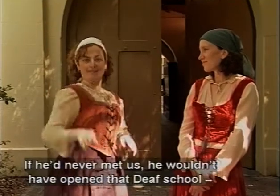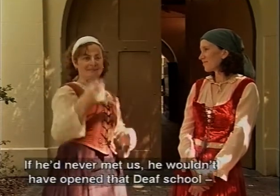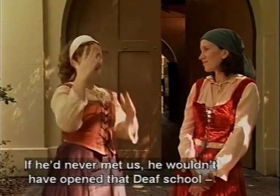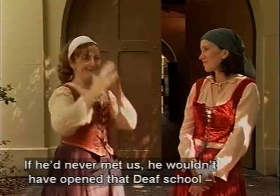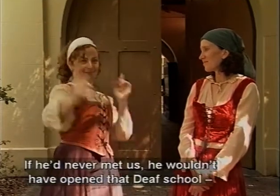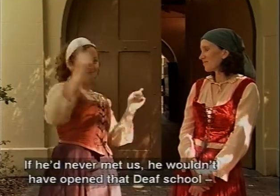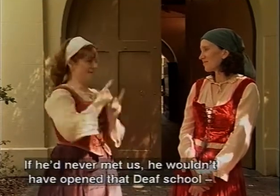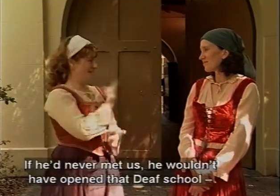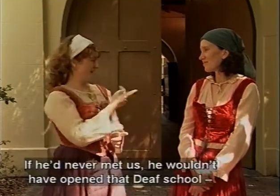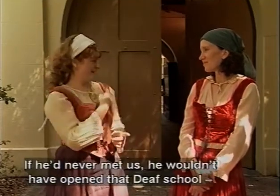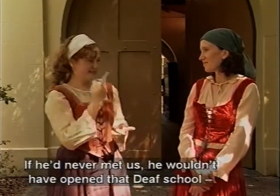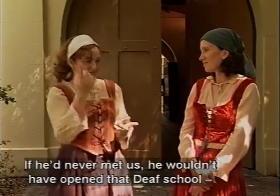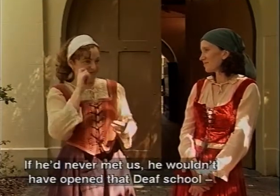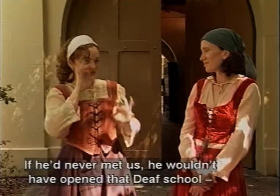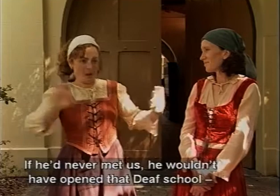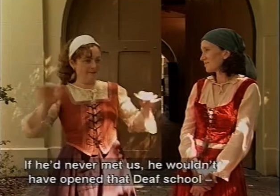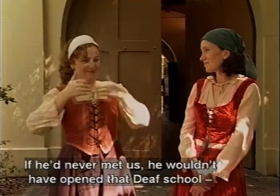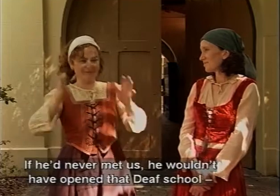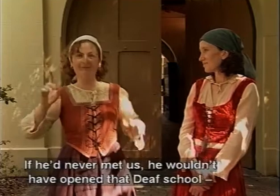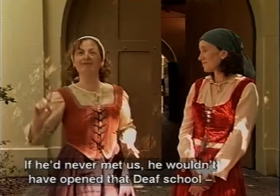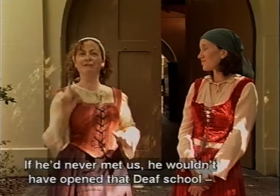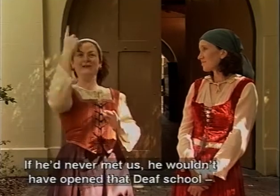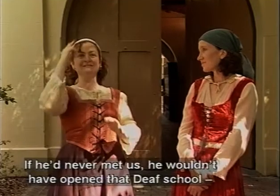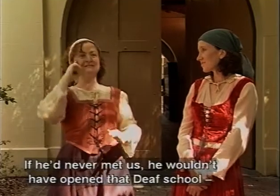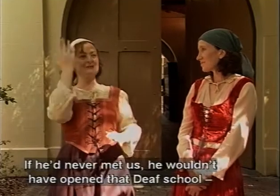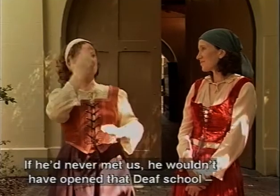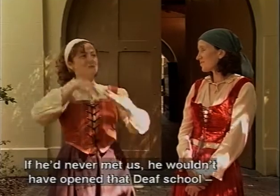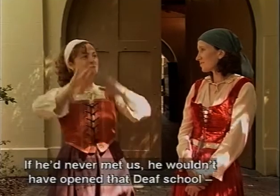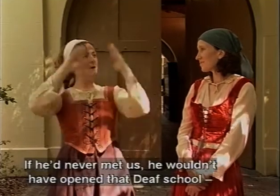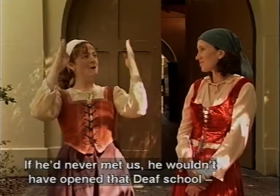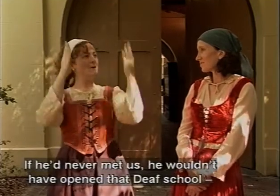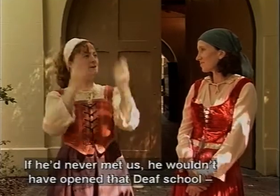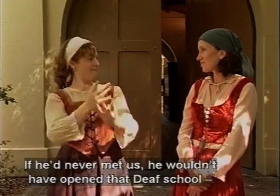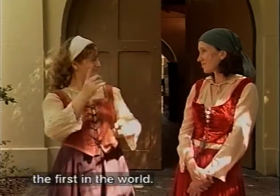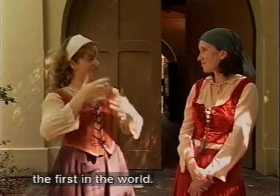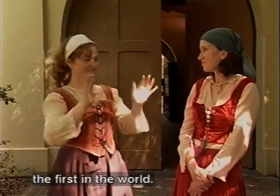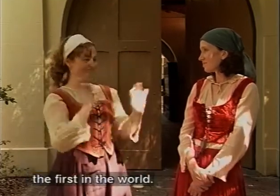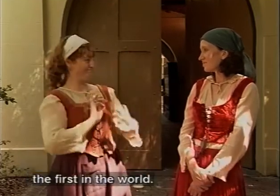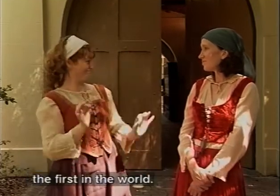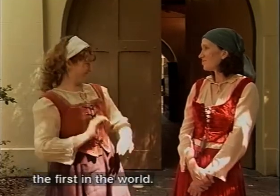If the Abbé had never met the two of us, well, he wouldn't have opened that first school for deaf children, the very first one in the world.